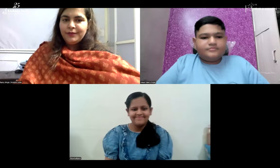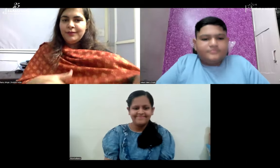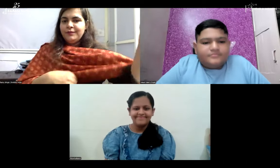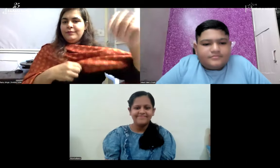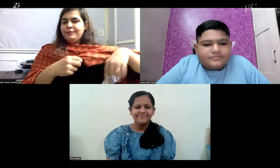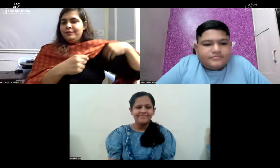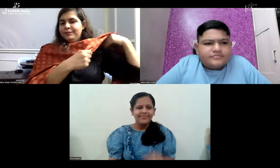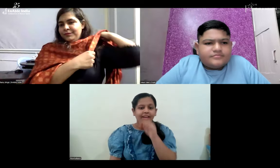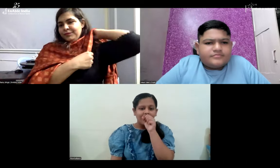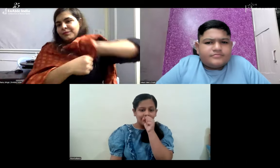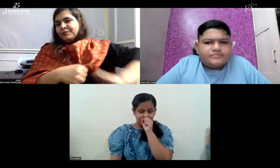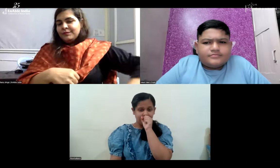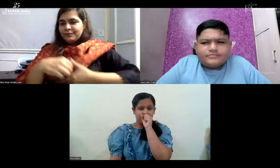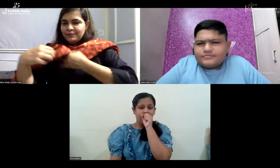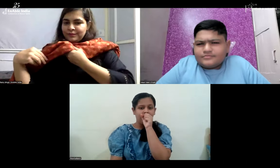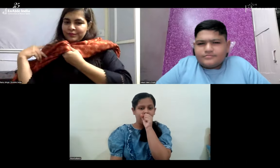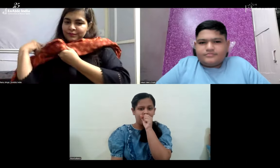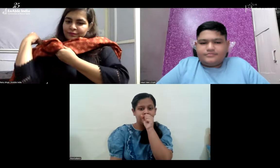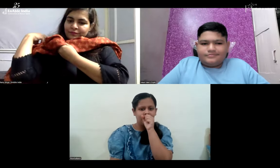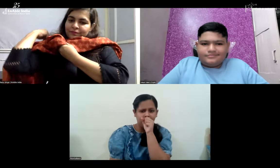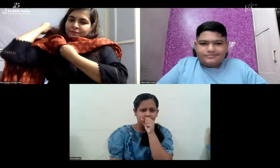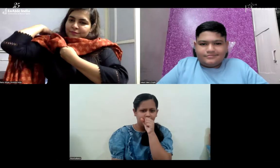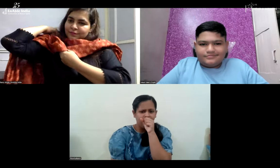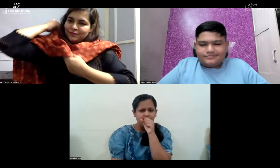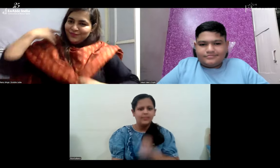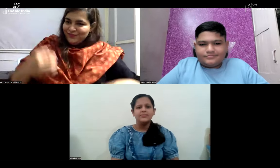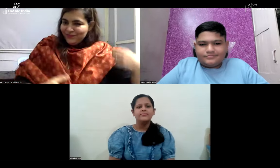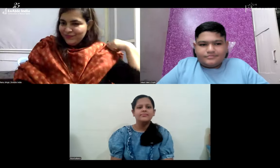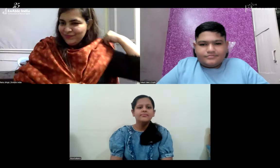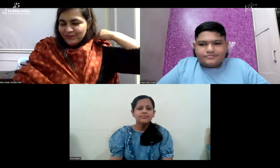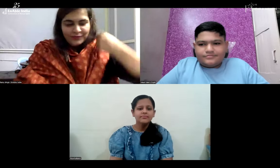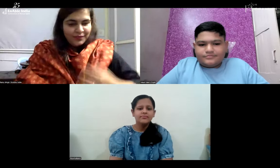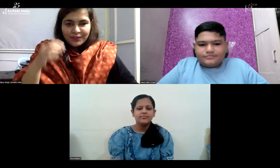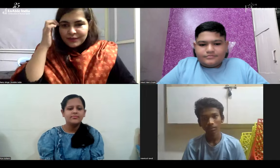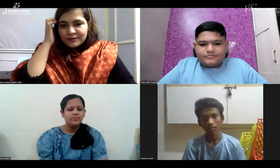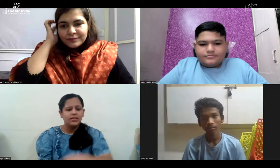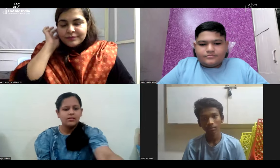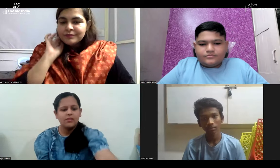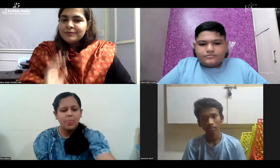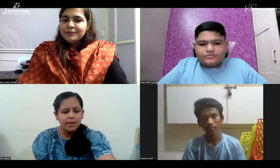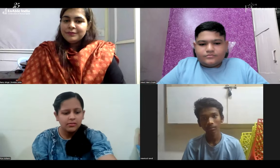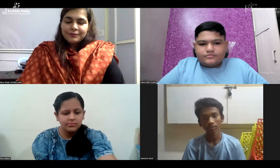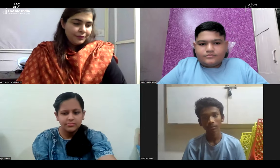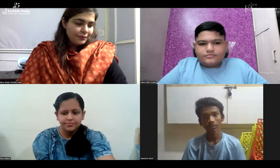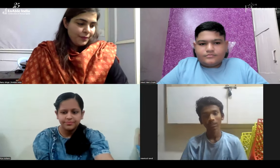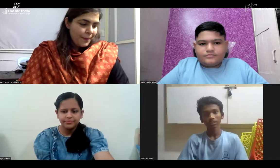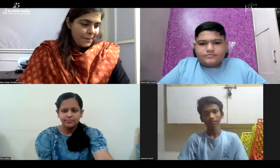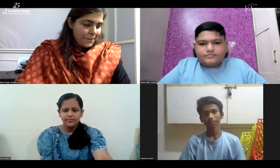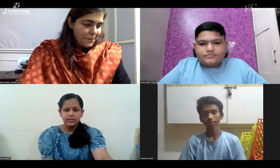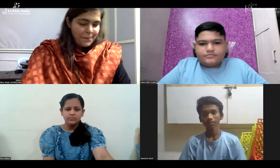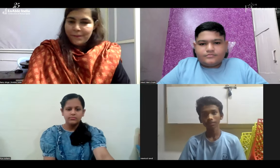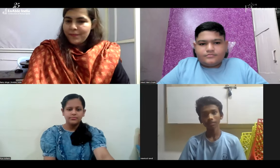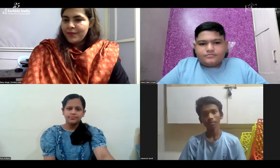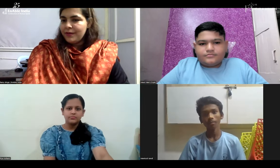equal here as well. So why do you feel that okay, you find that over there are no challenges when it